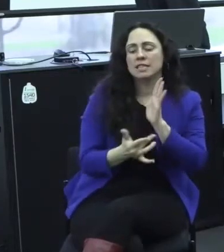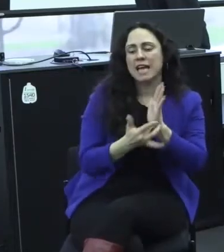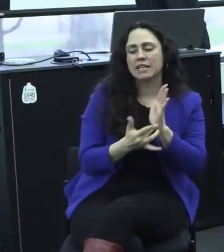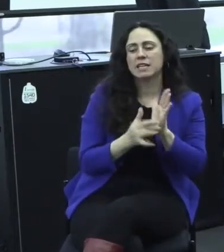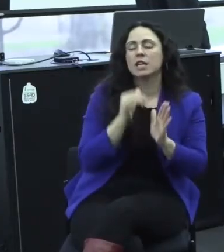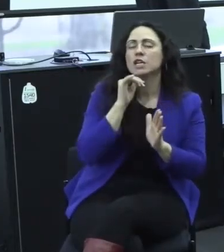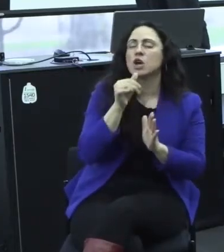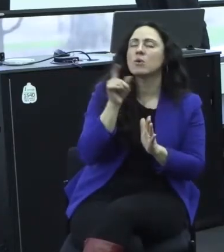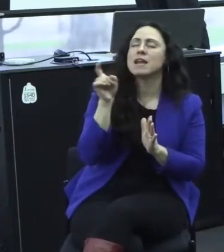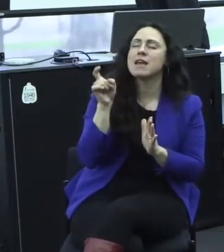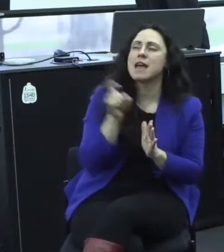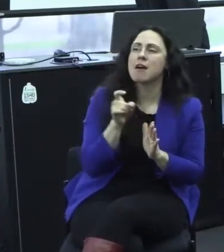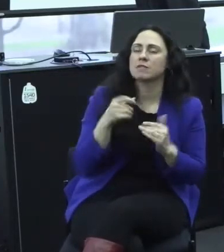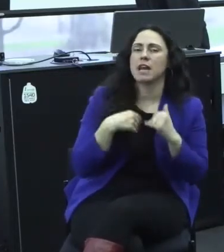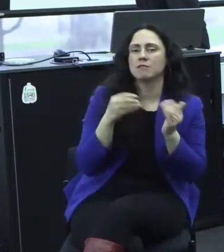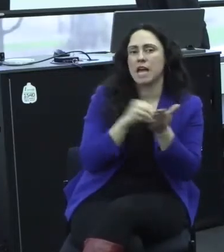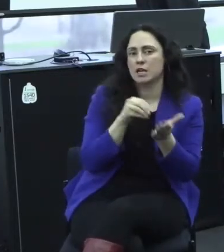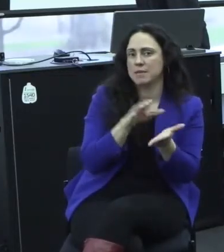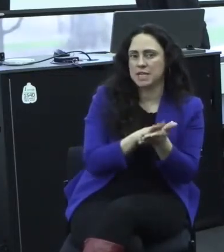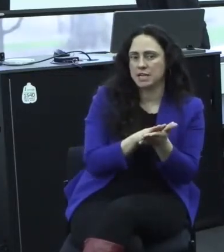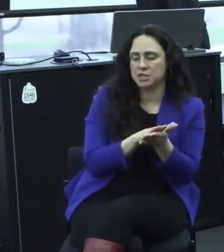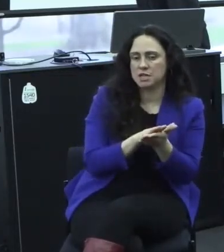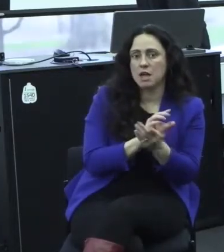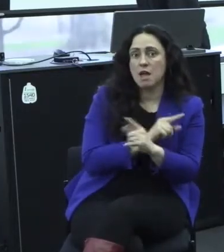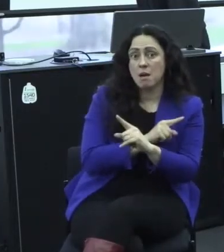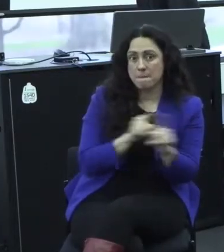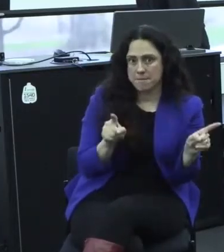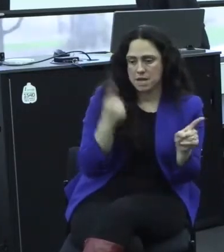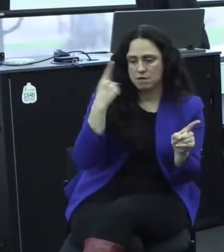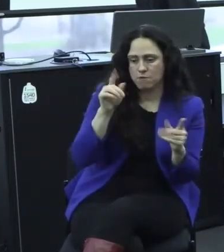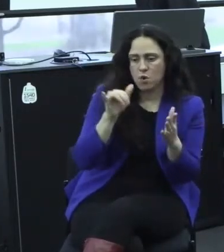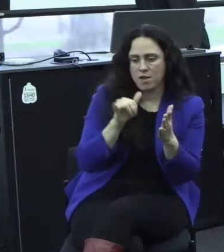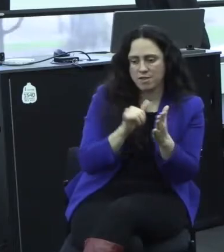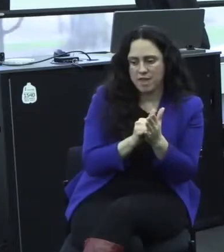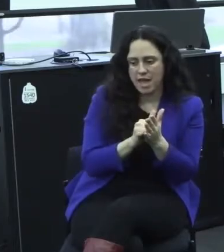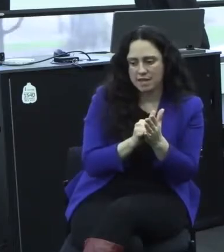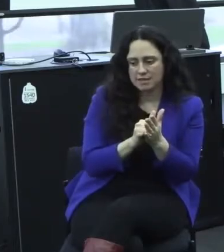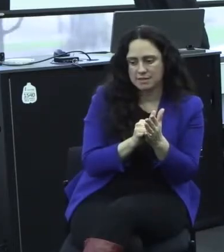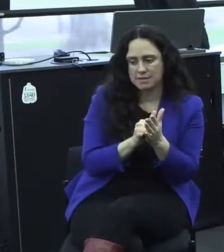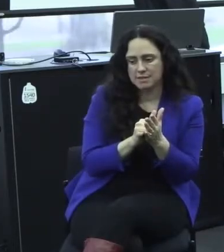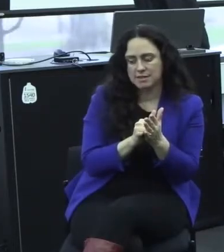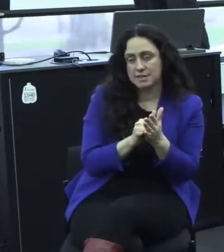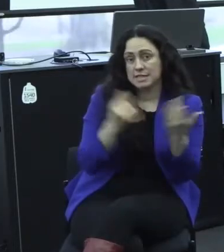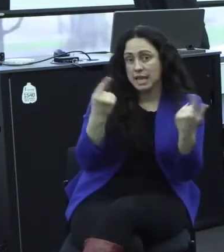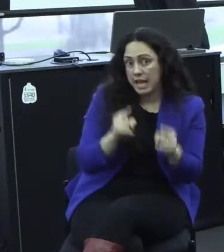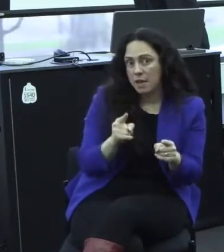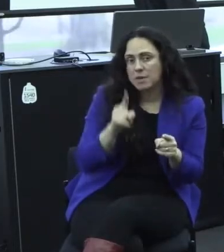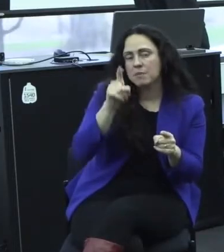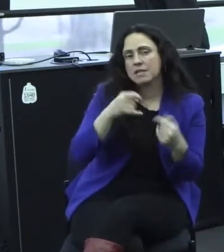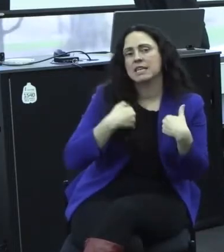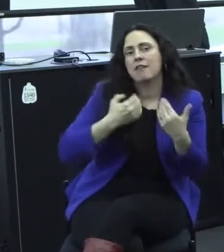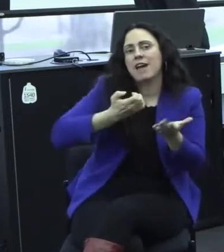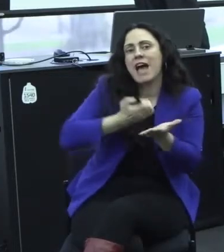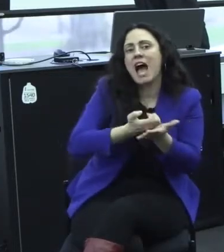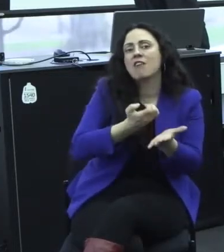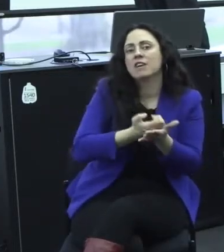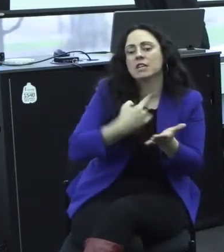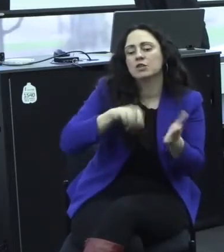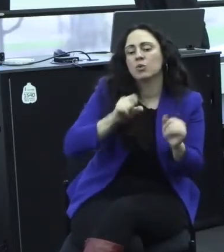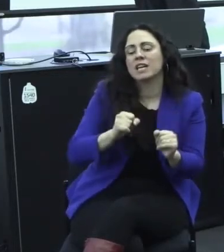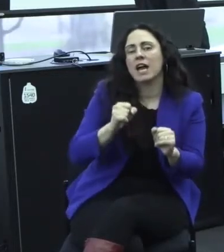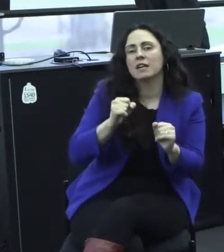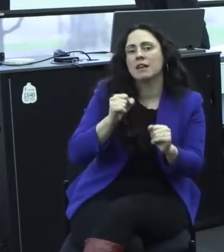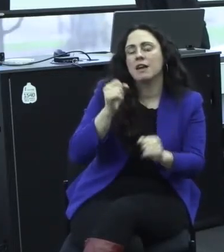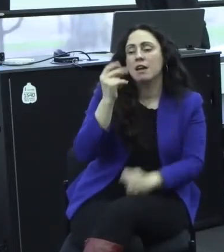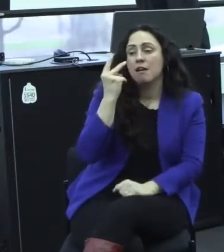don't have to have documentation, but in order for that to be the case, we have to have evidence that we can visibly